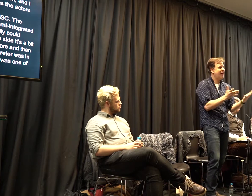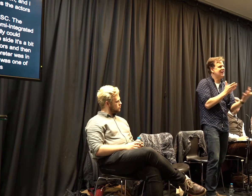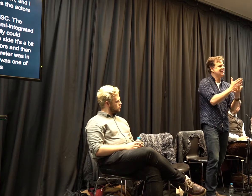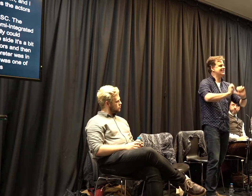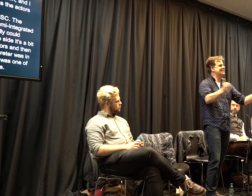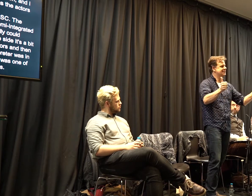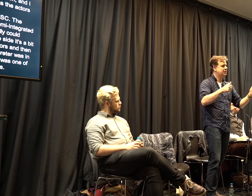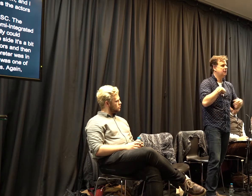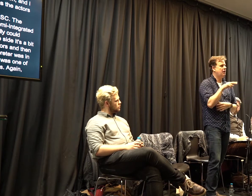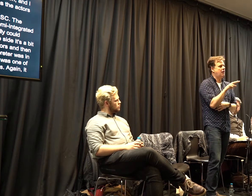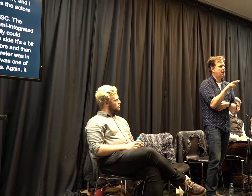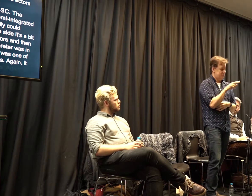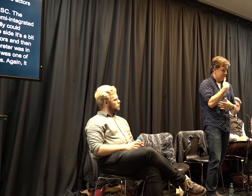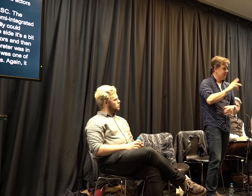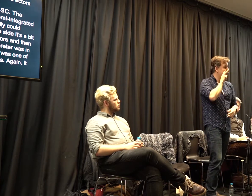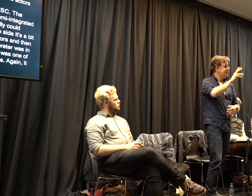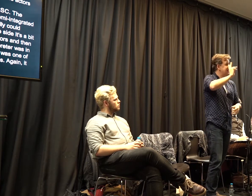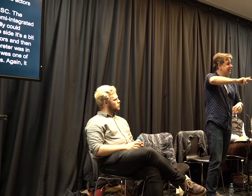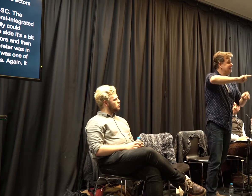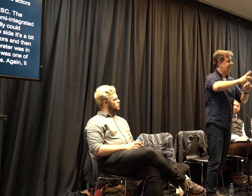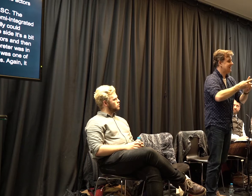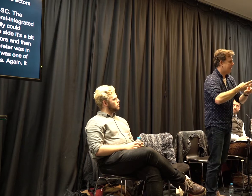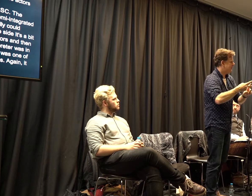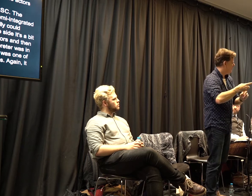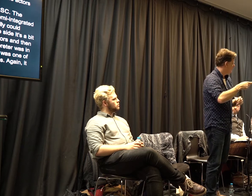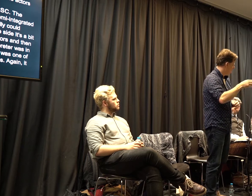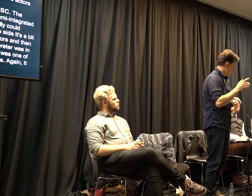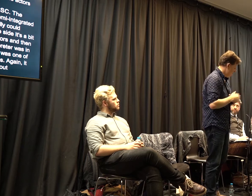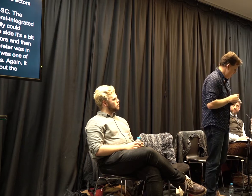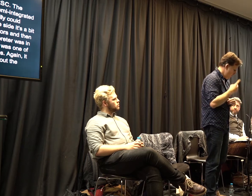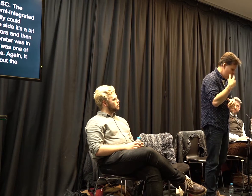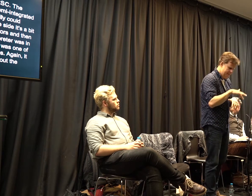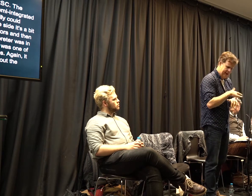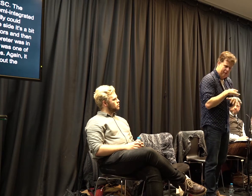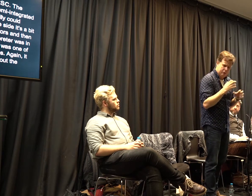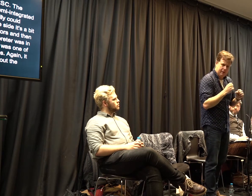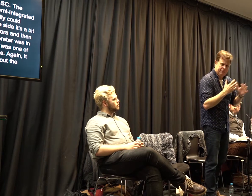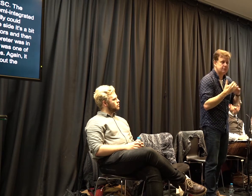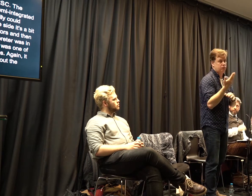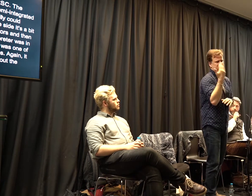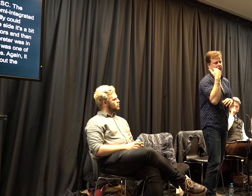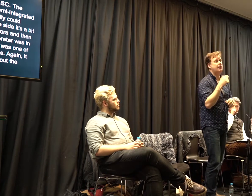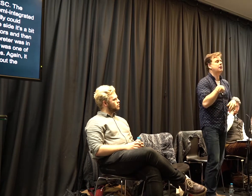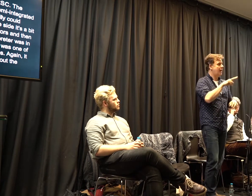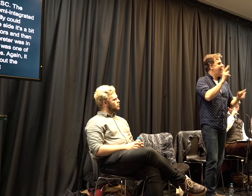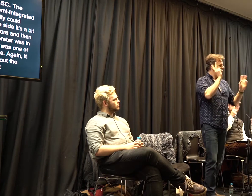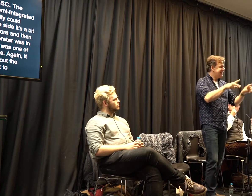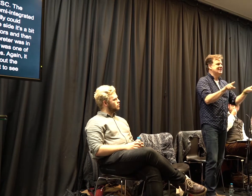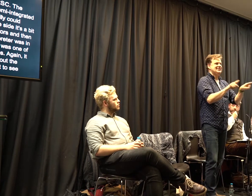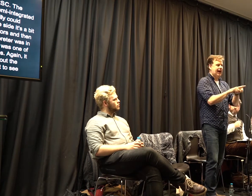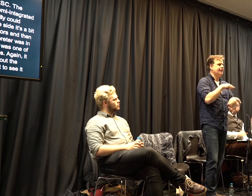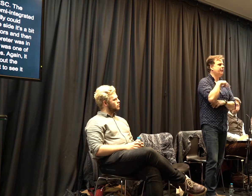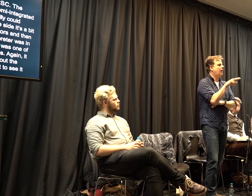Again, it wasn't about the interpreter's ego. It was about the provision of access. The second time I went to see it,